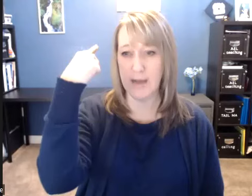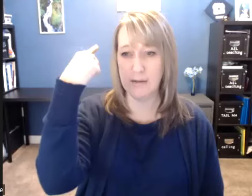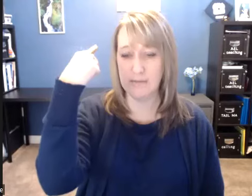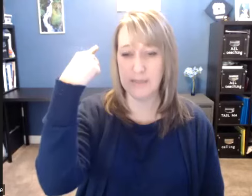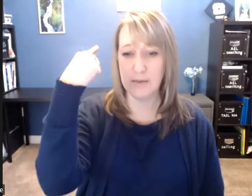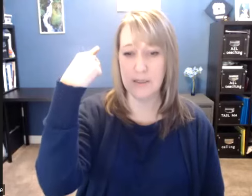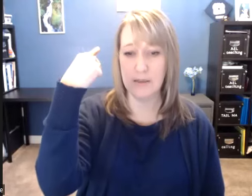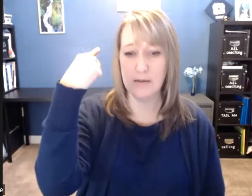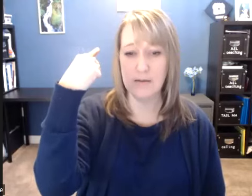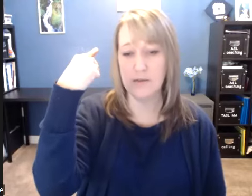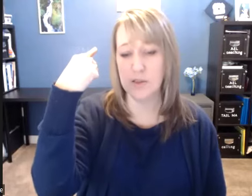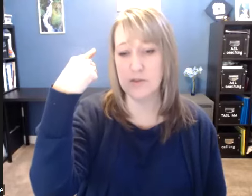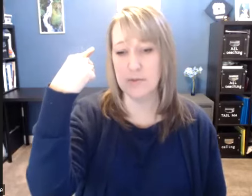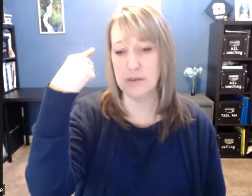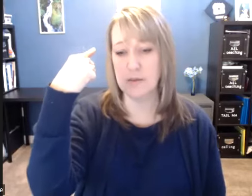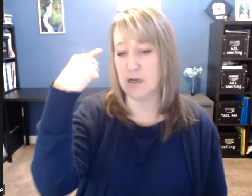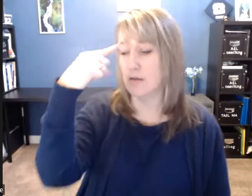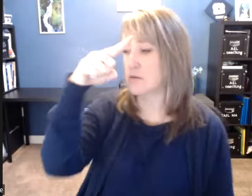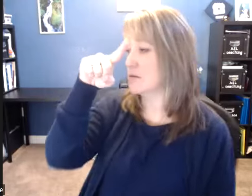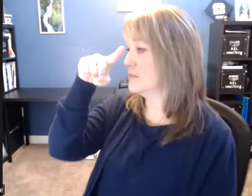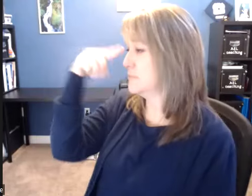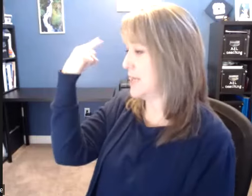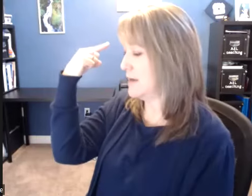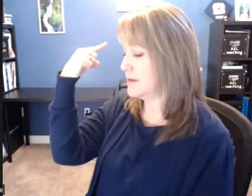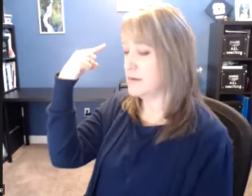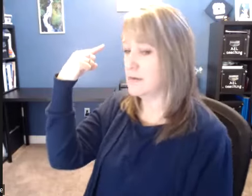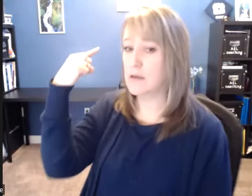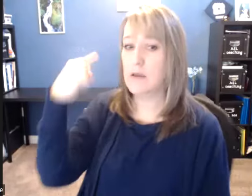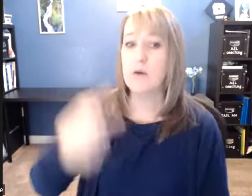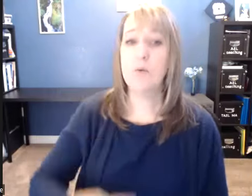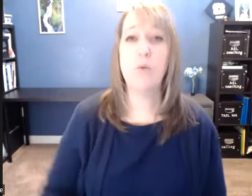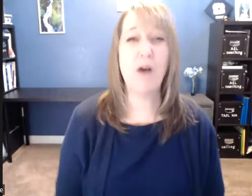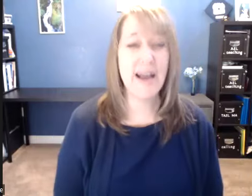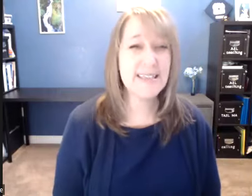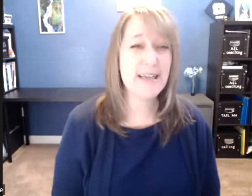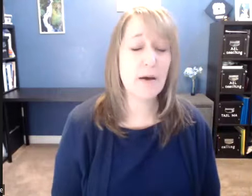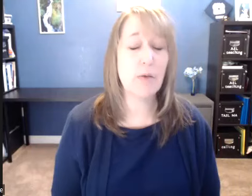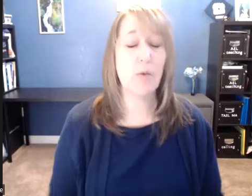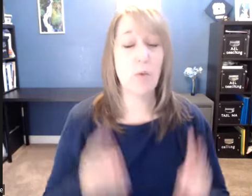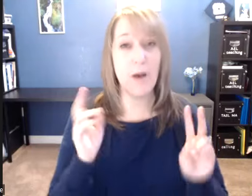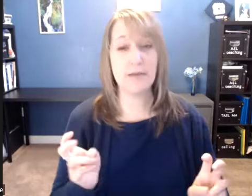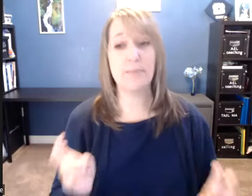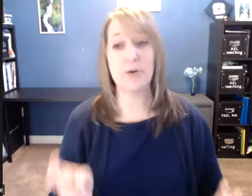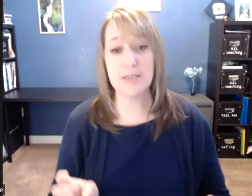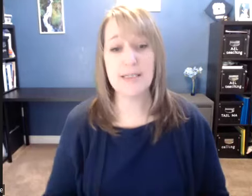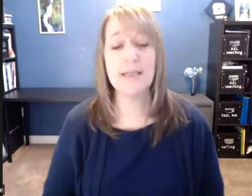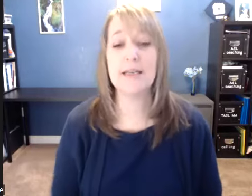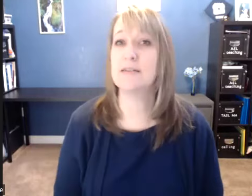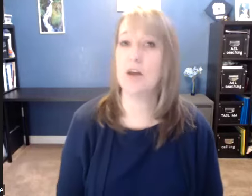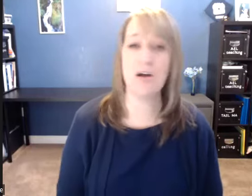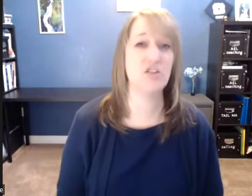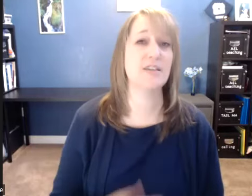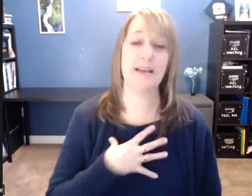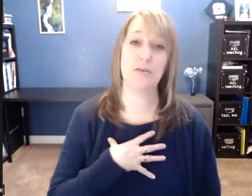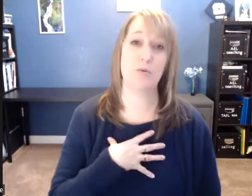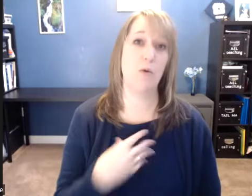forehead, like we learned when we learned colors. Black. White, a white person is not just signed